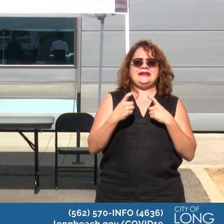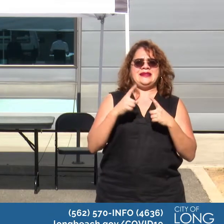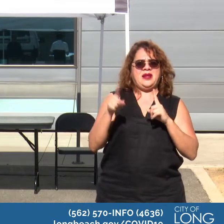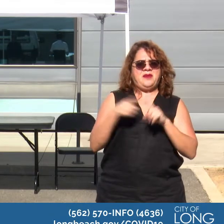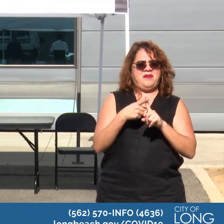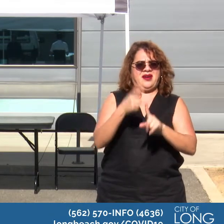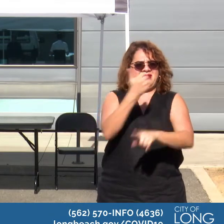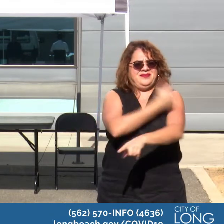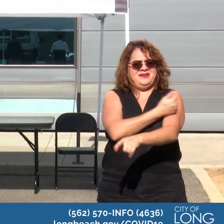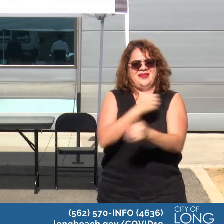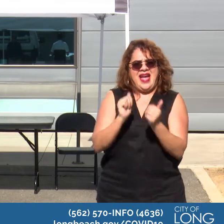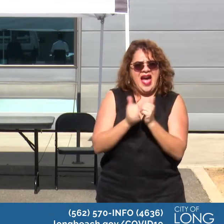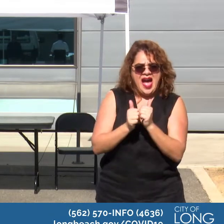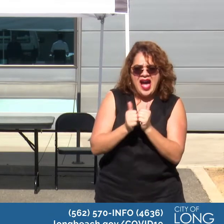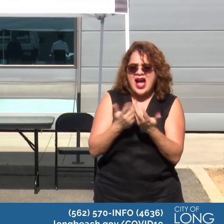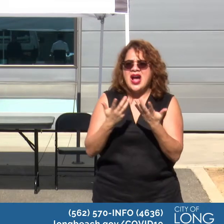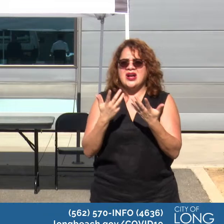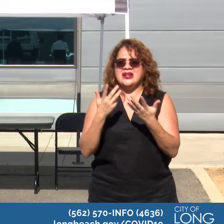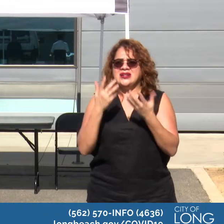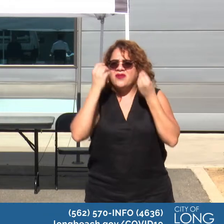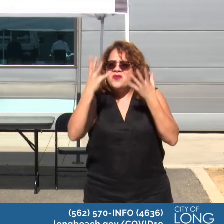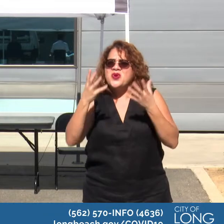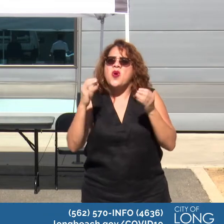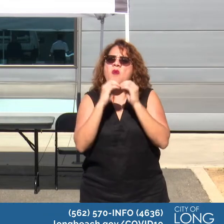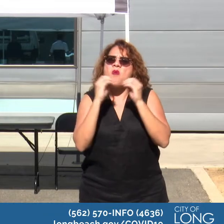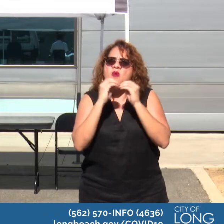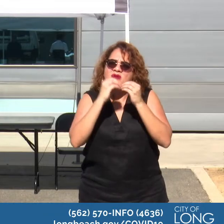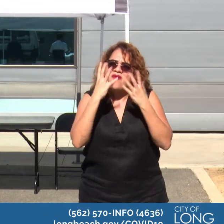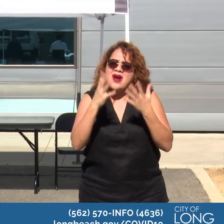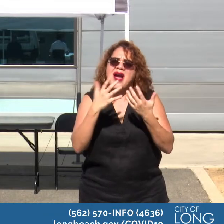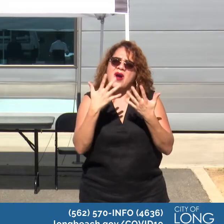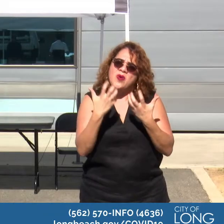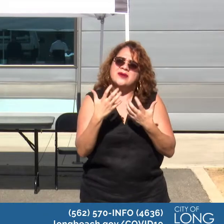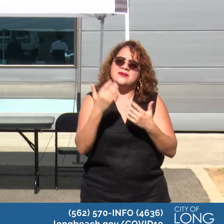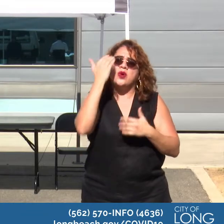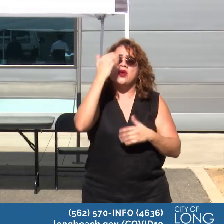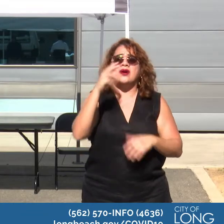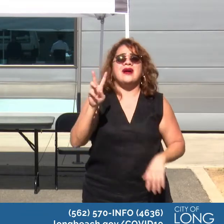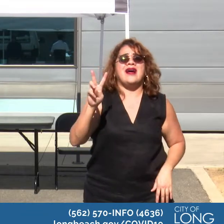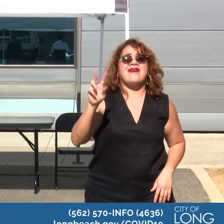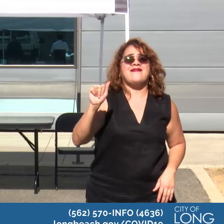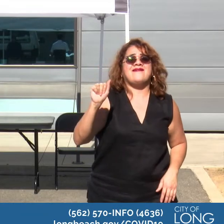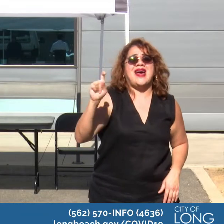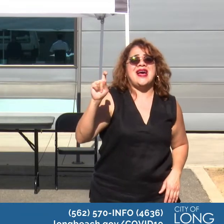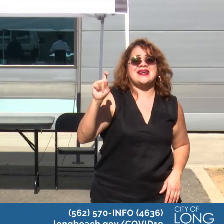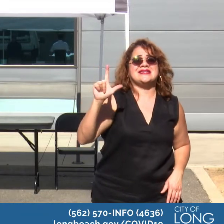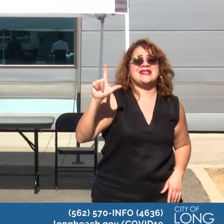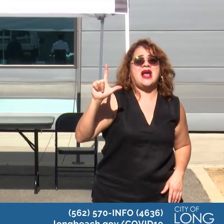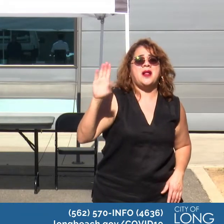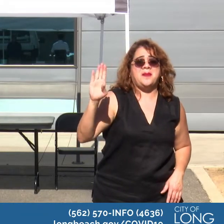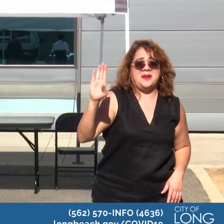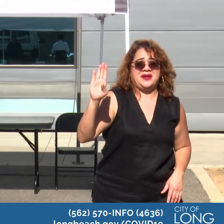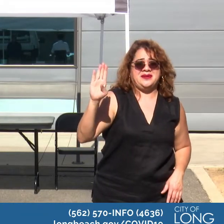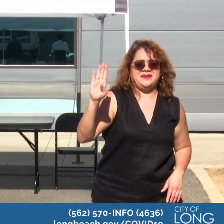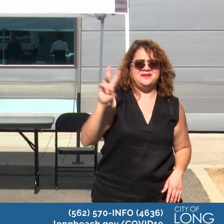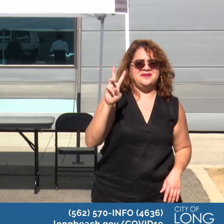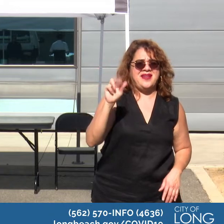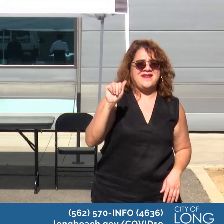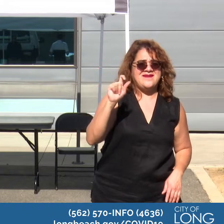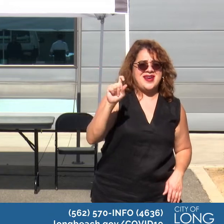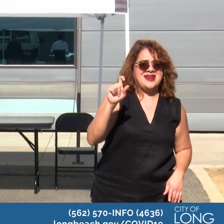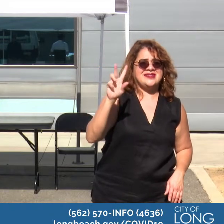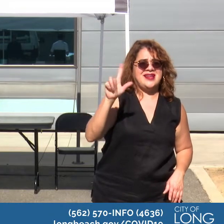this process. We're launching a program called VaxLB, which is going to be an online portal that launches next